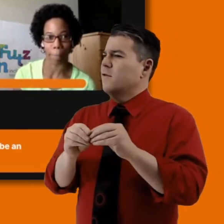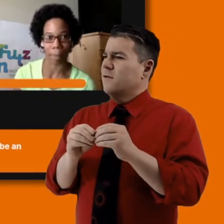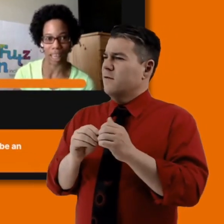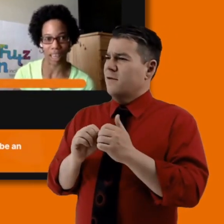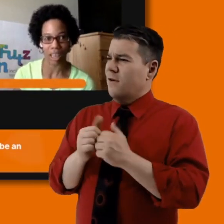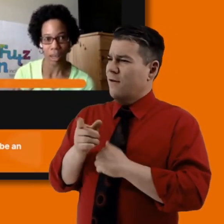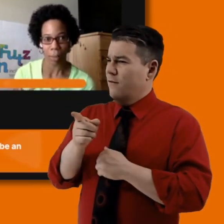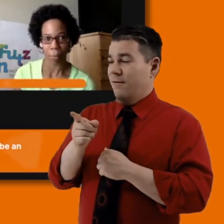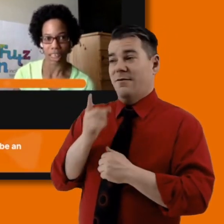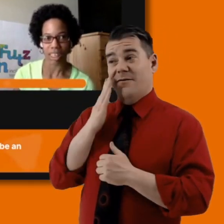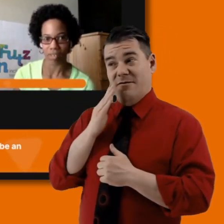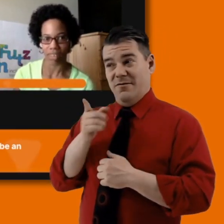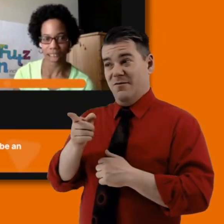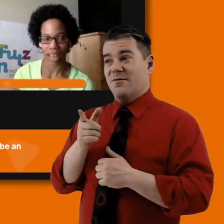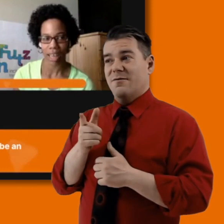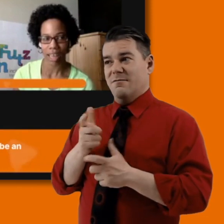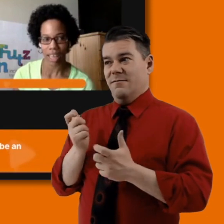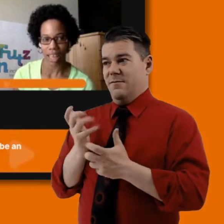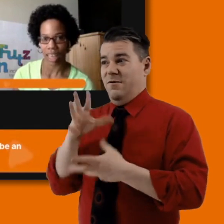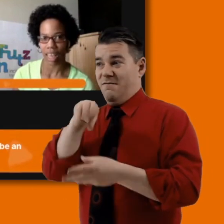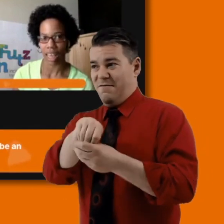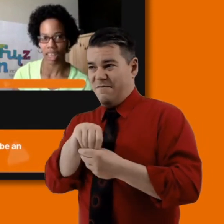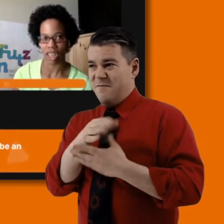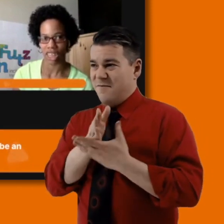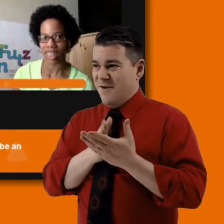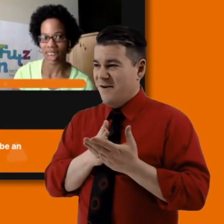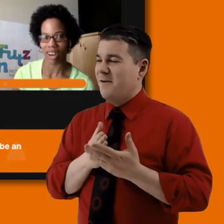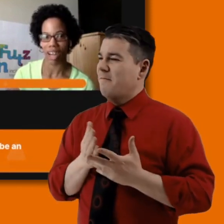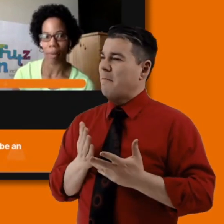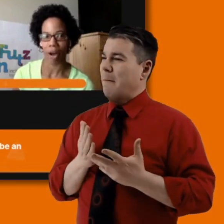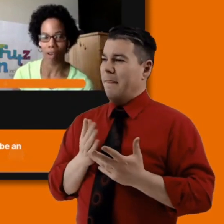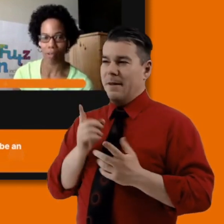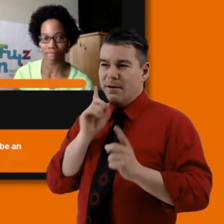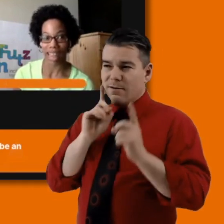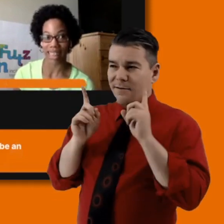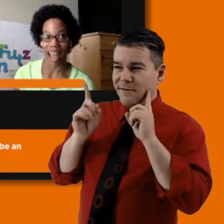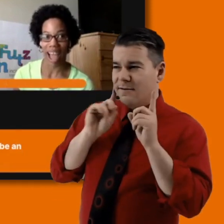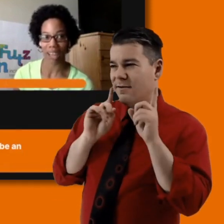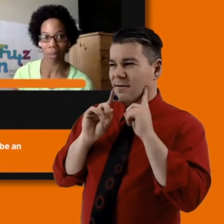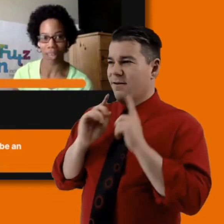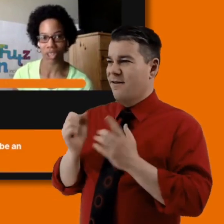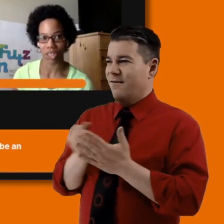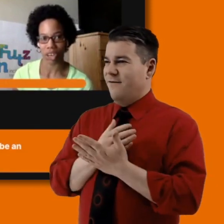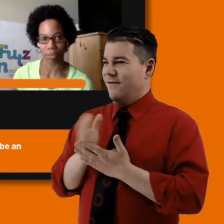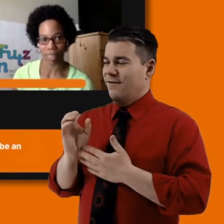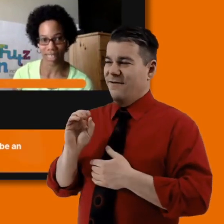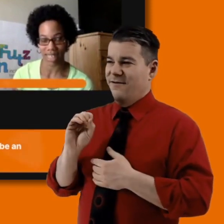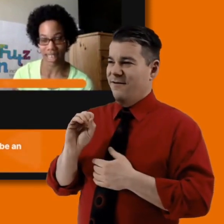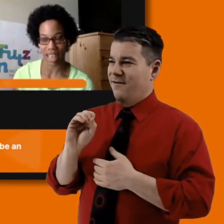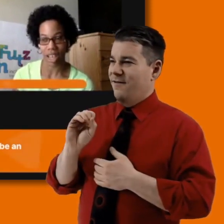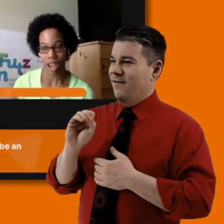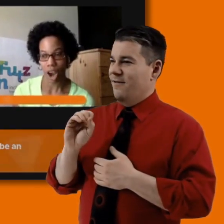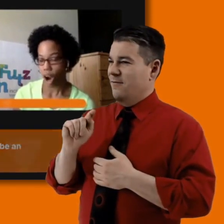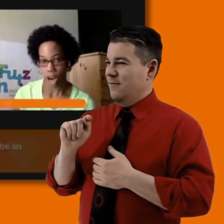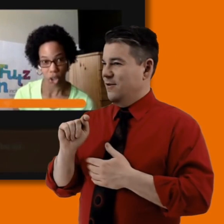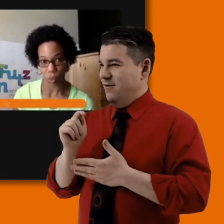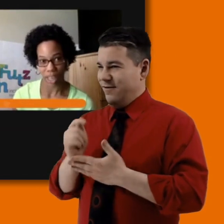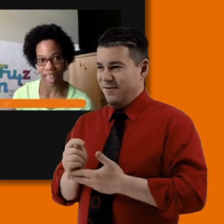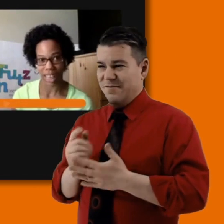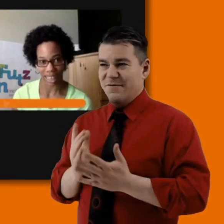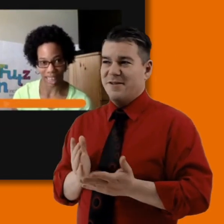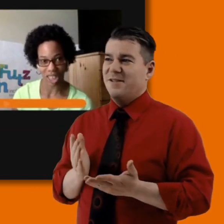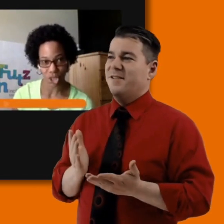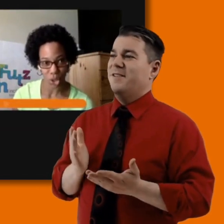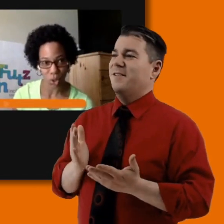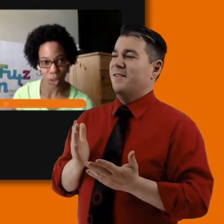you're a big piece of that, and just hearing about everything that occupational therapists are